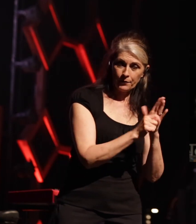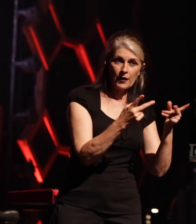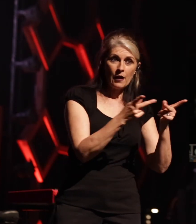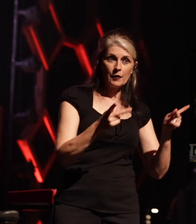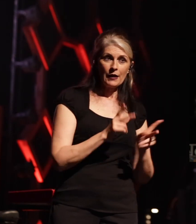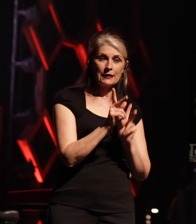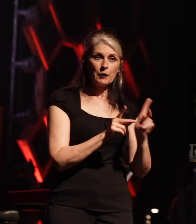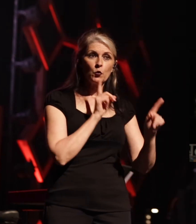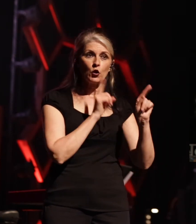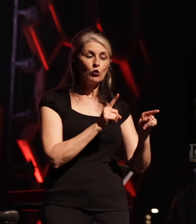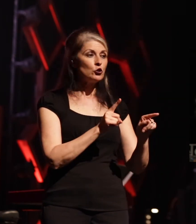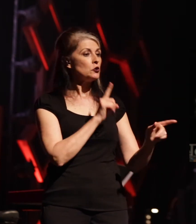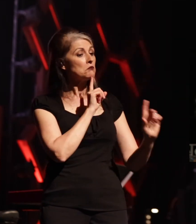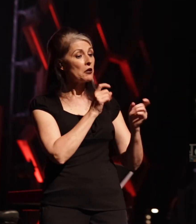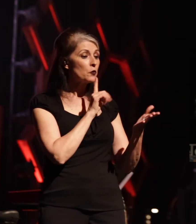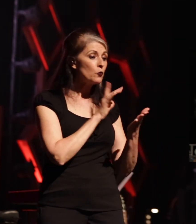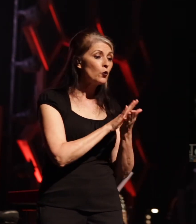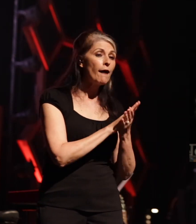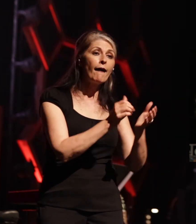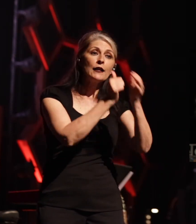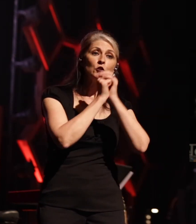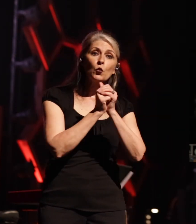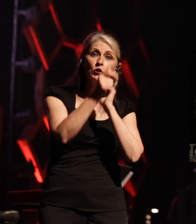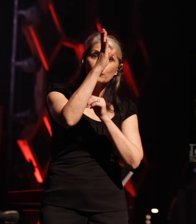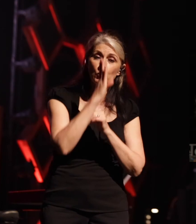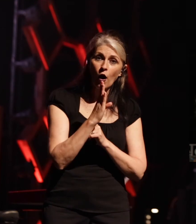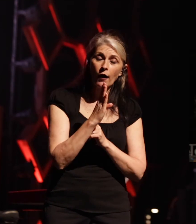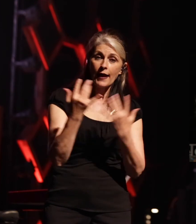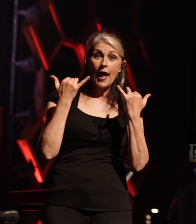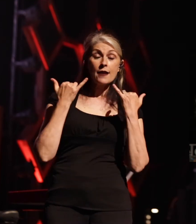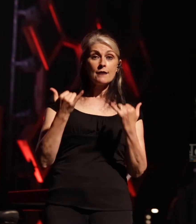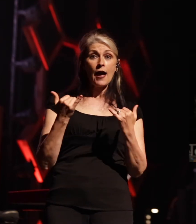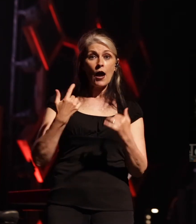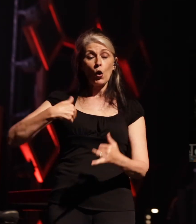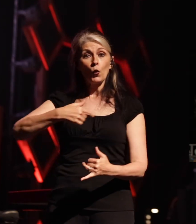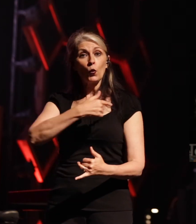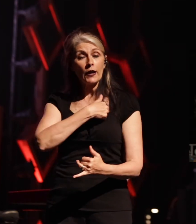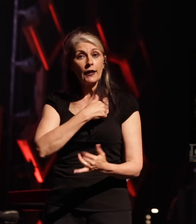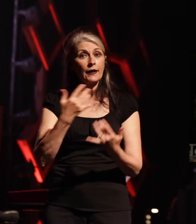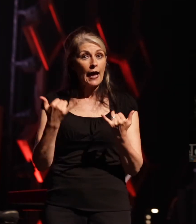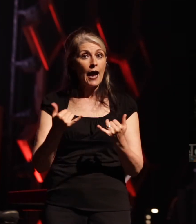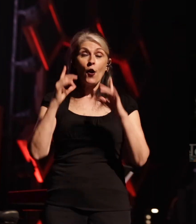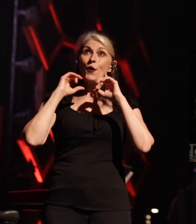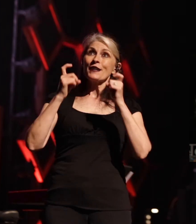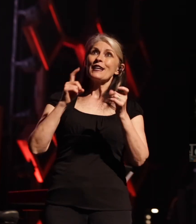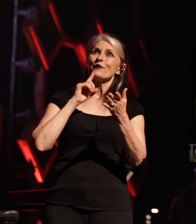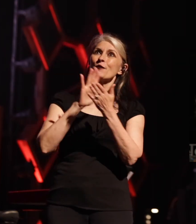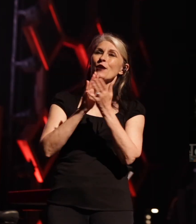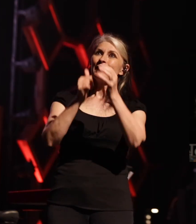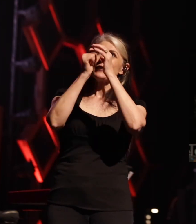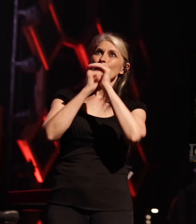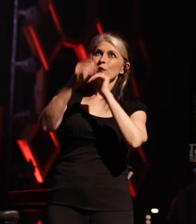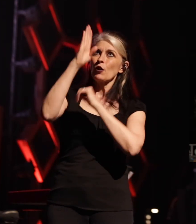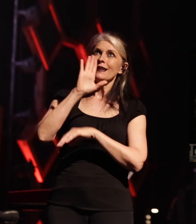worship to God. And now we now give praise and worship to God as his temple. We are that, is